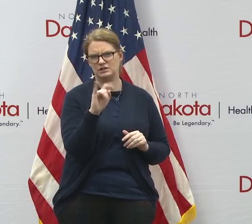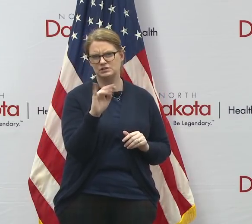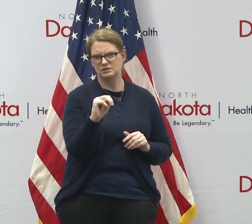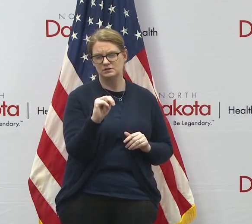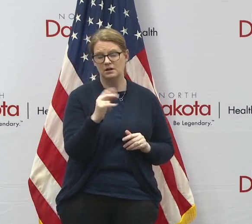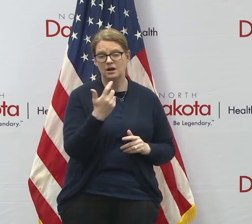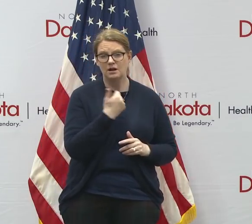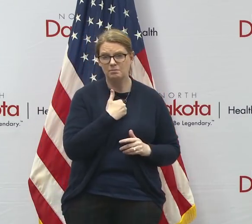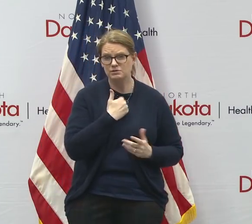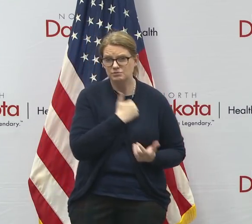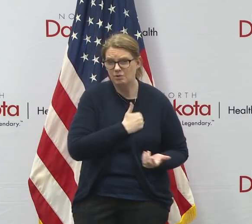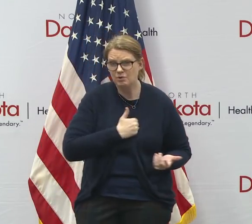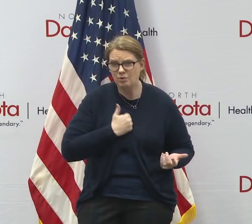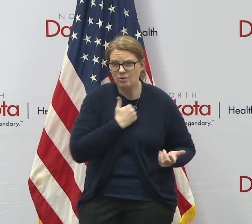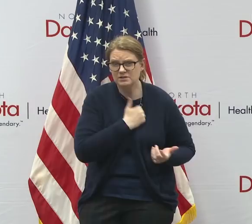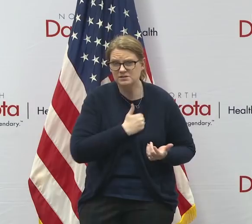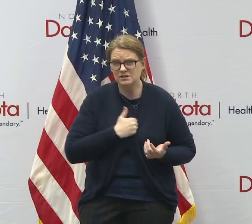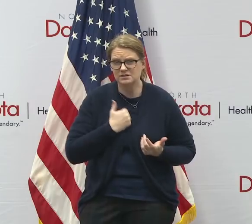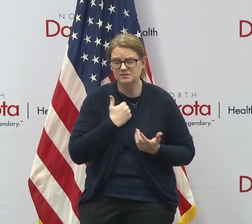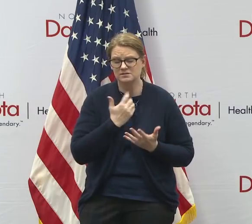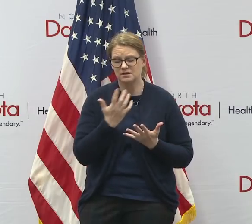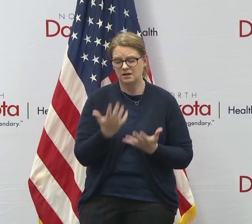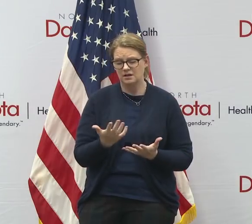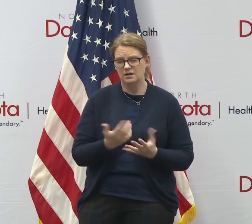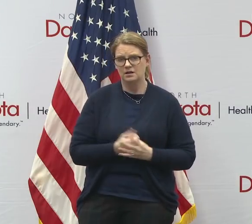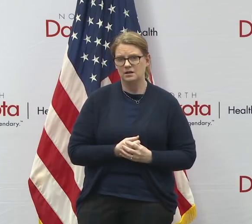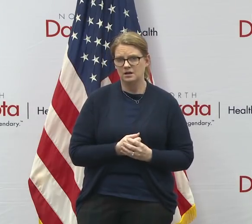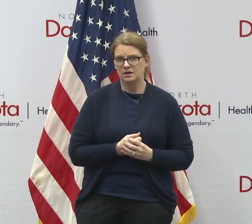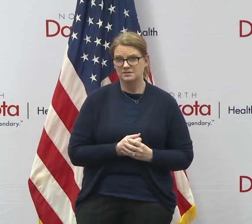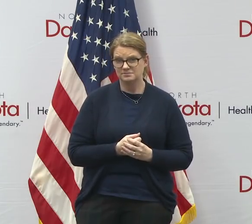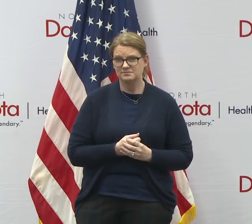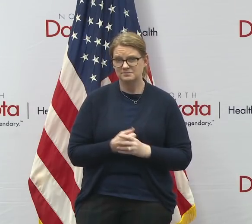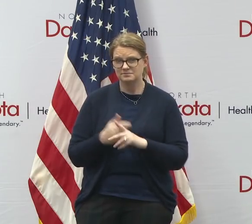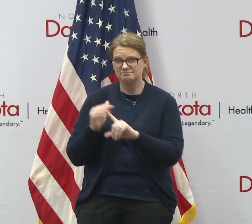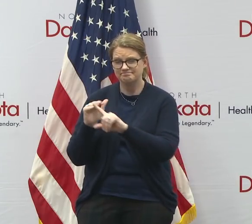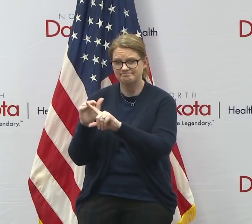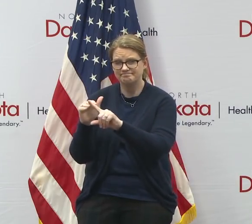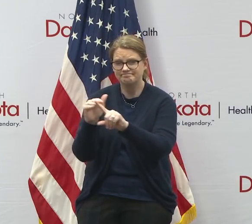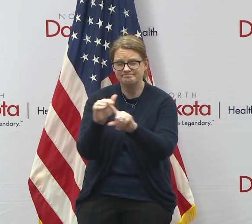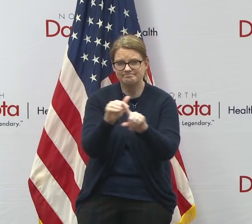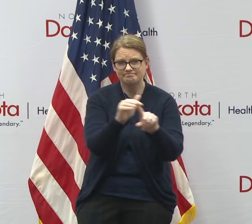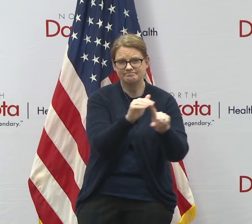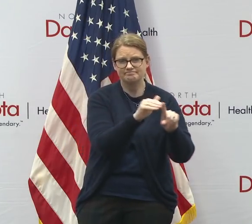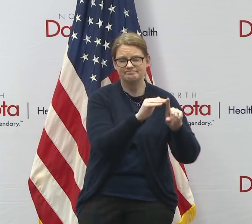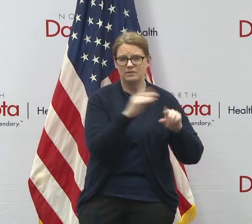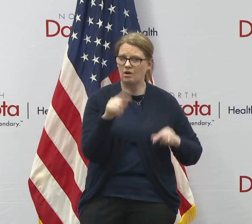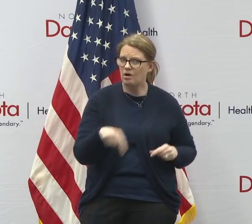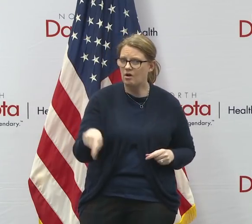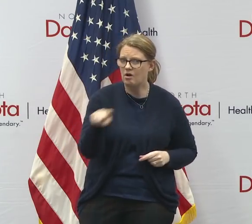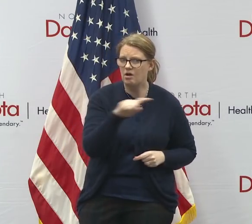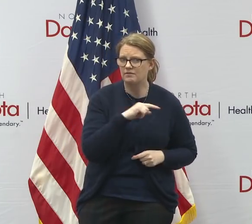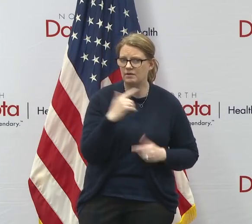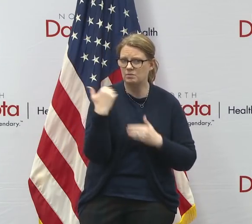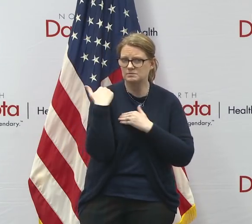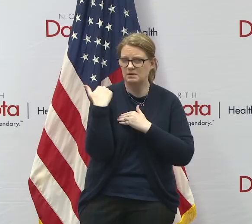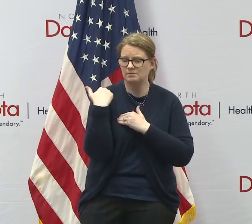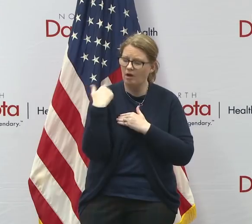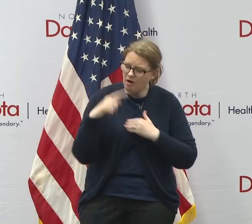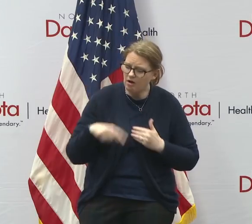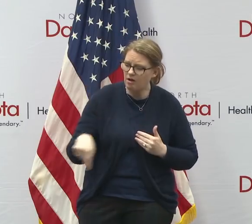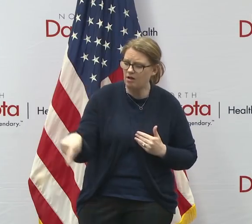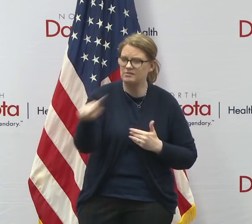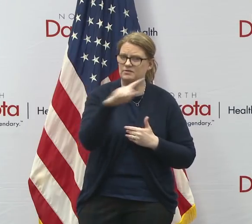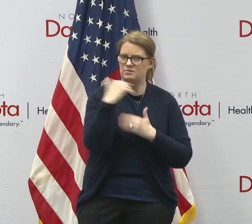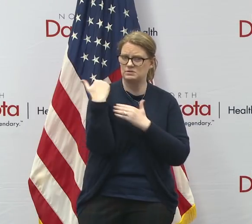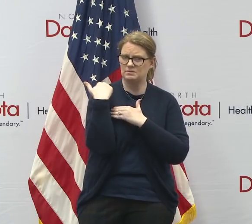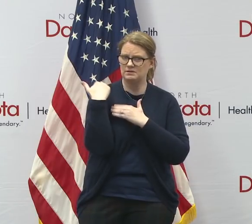personal condolences, but it's a reminder to each of us that each of us has a responsibility to help prevent the